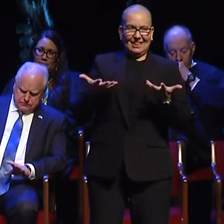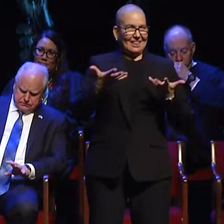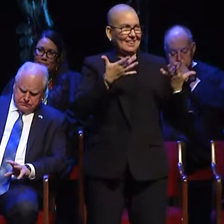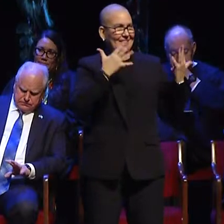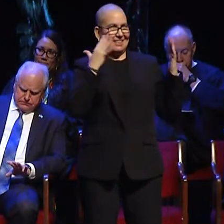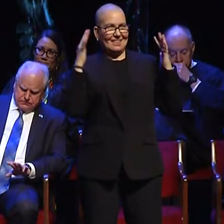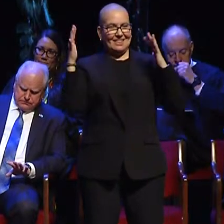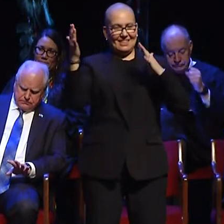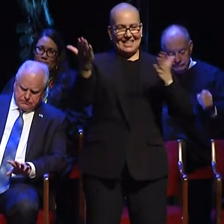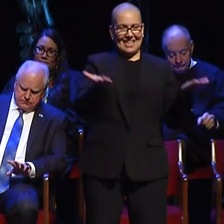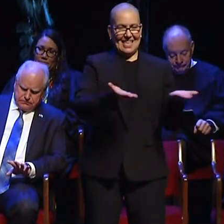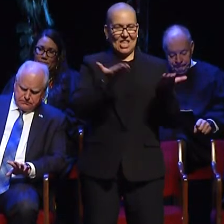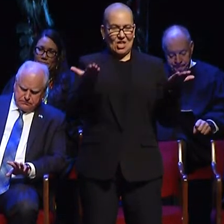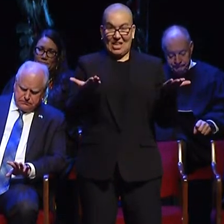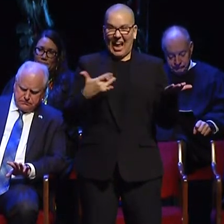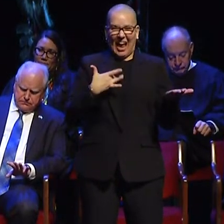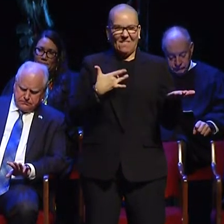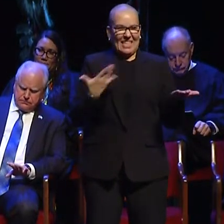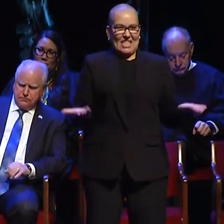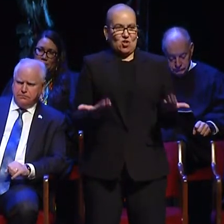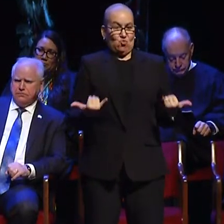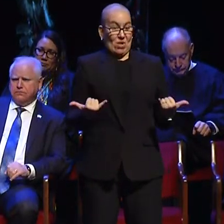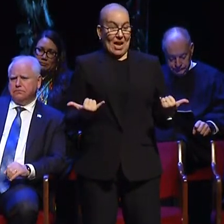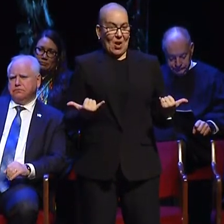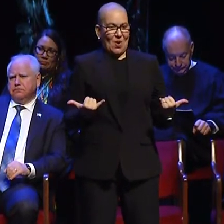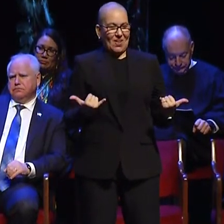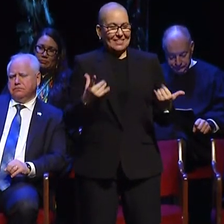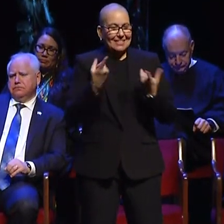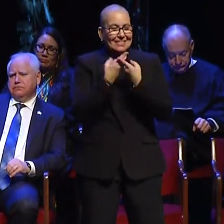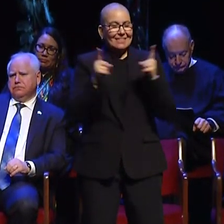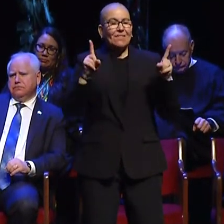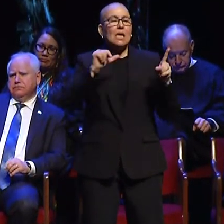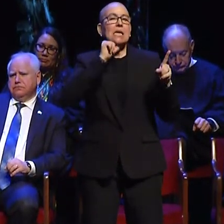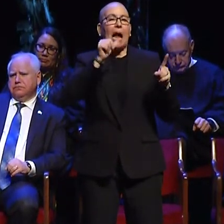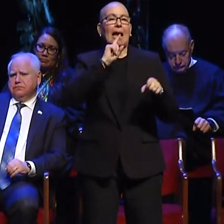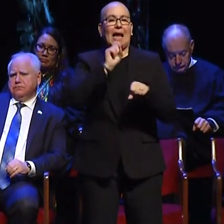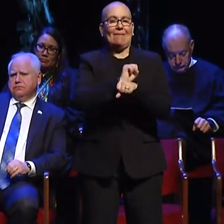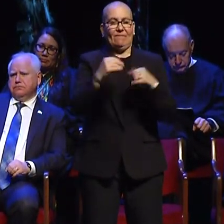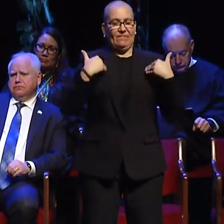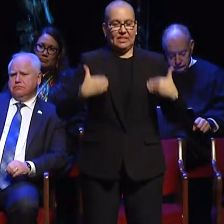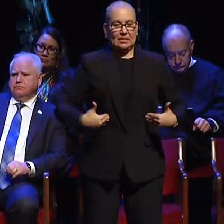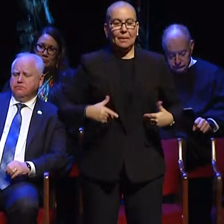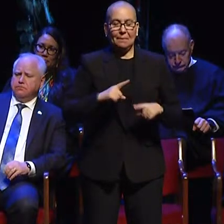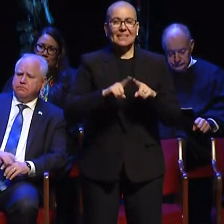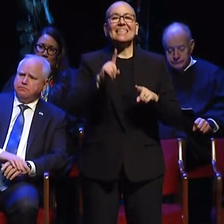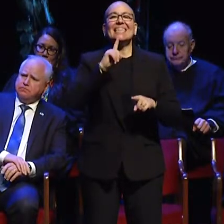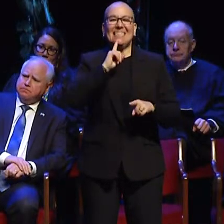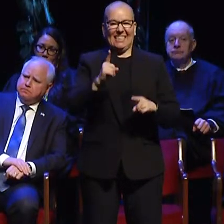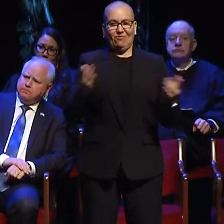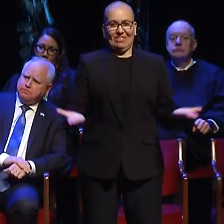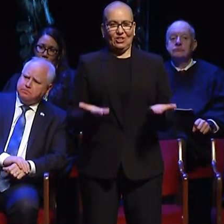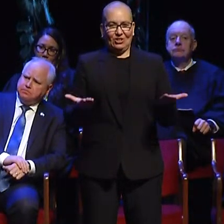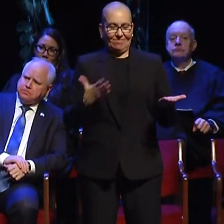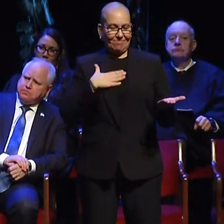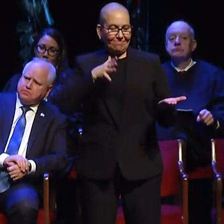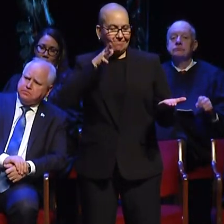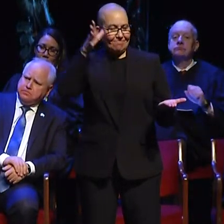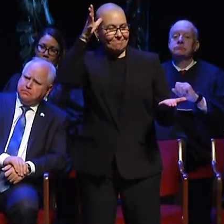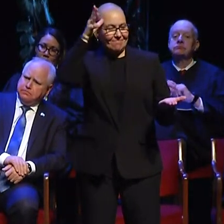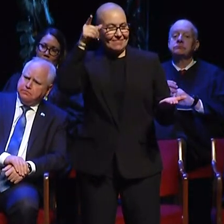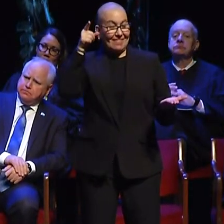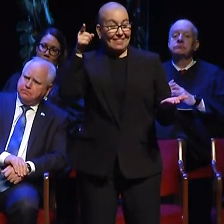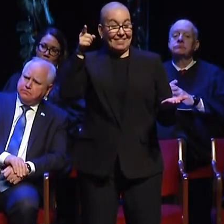They are here today in a different way in this space. And the values and the lesson they instilled in